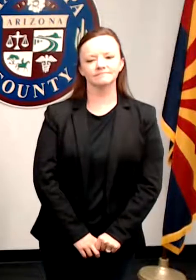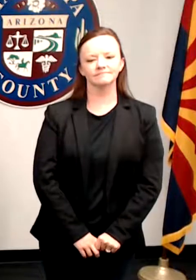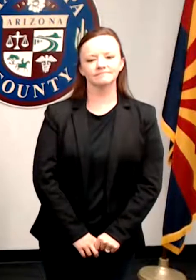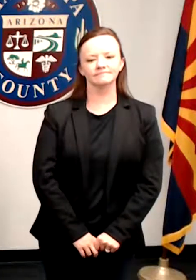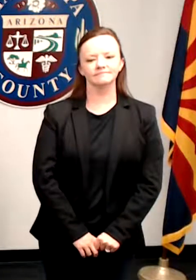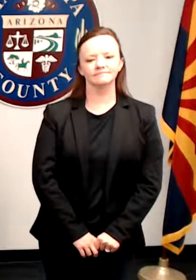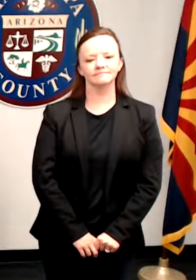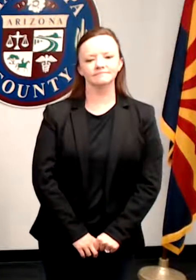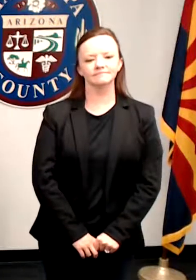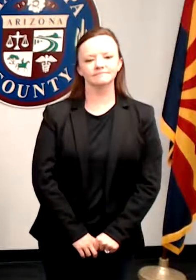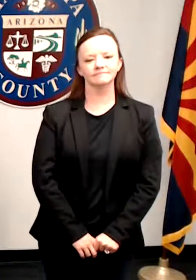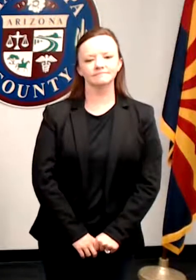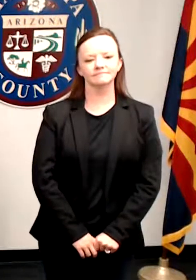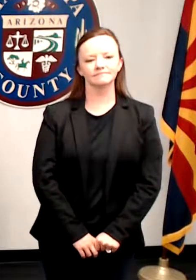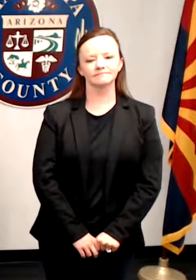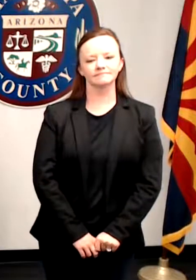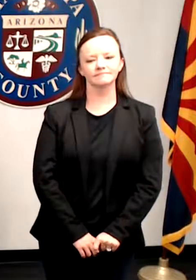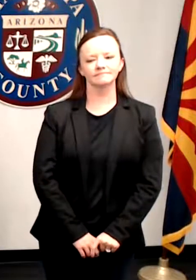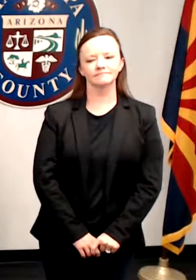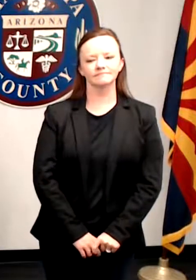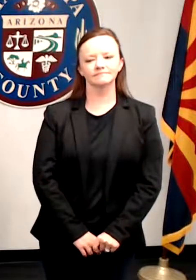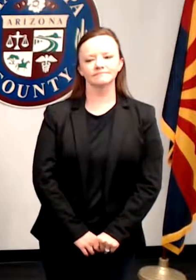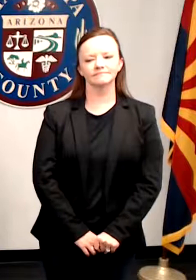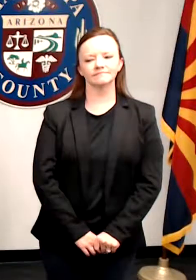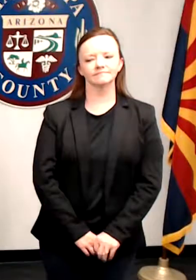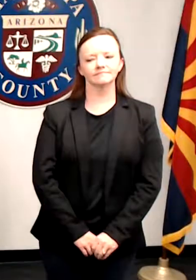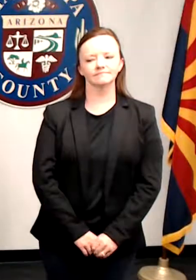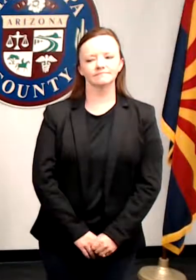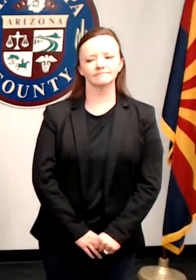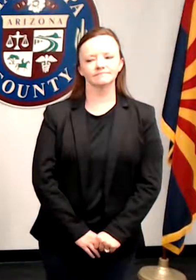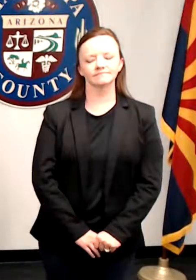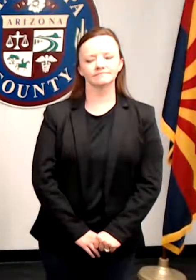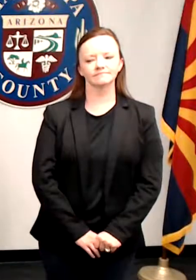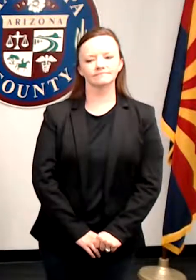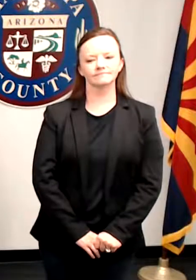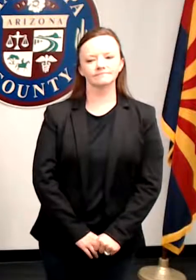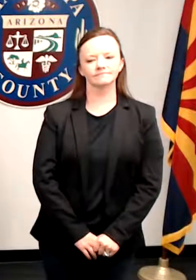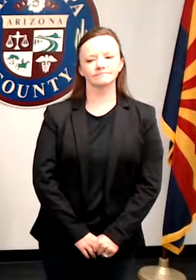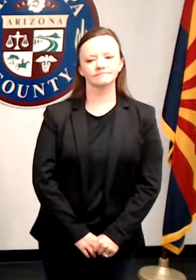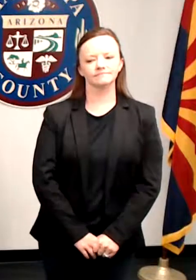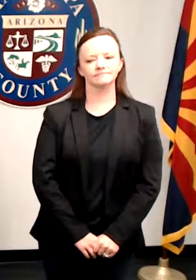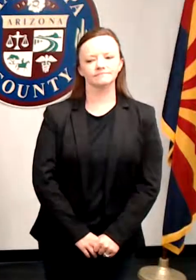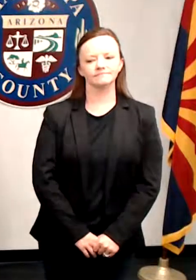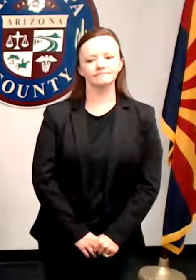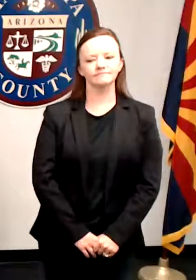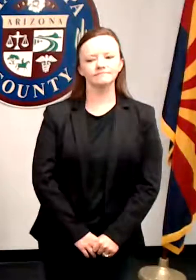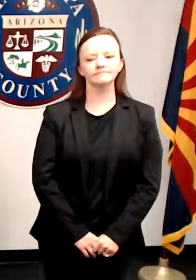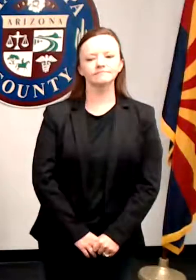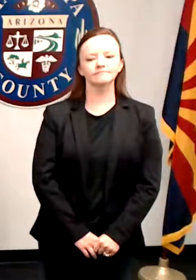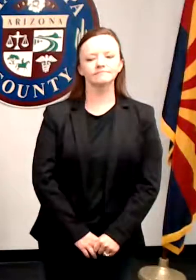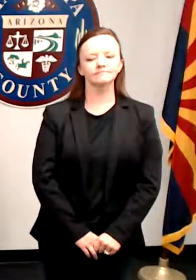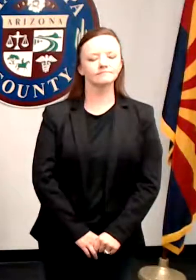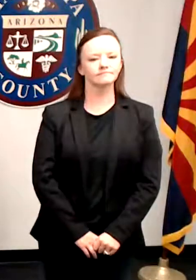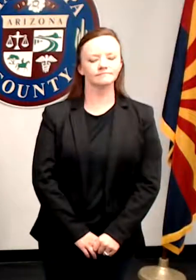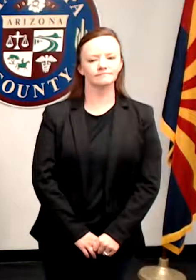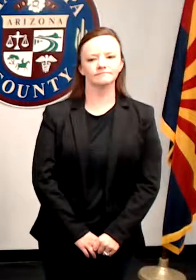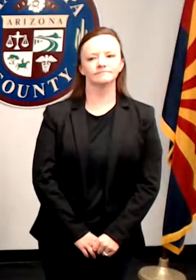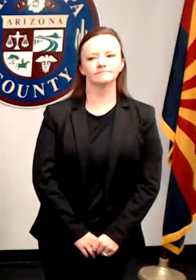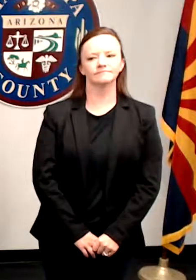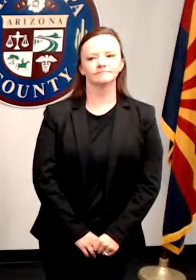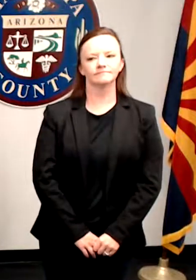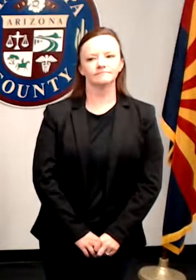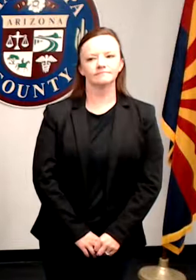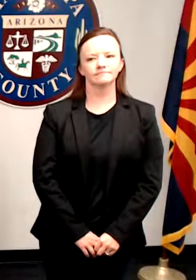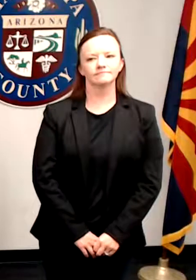personas mayores. Y la realidad es que hemos visto que cuando las personas están enfermas, realmente nos comunicamos inmediatamente